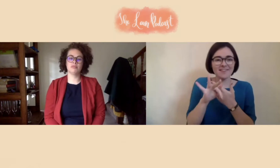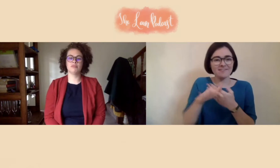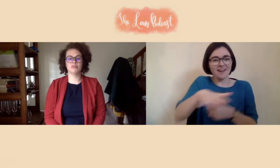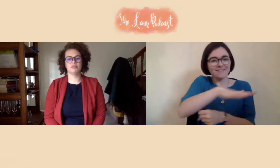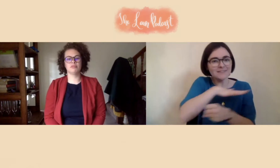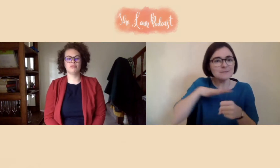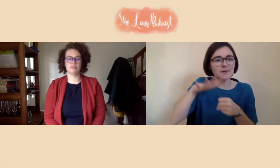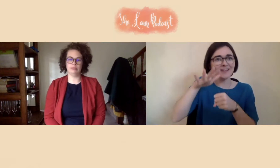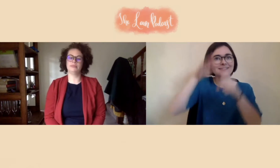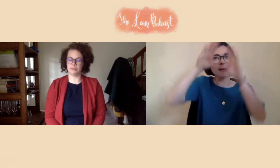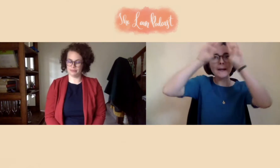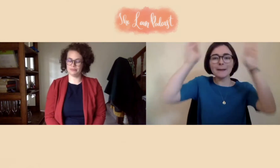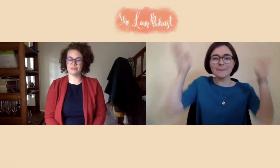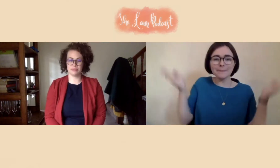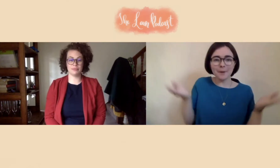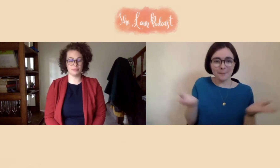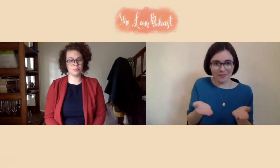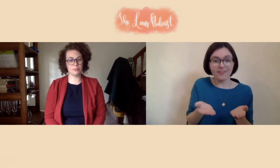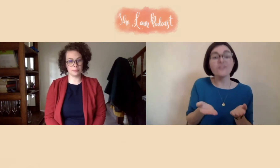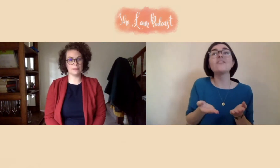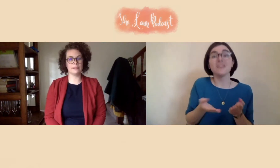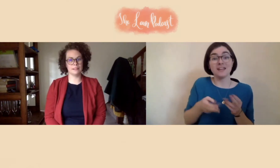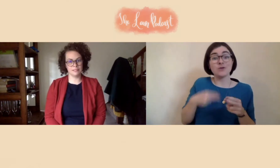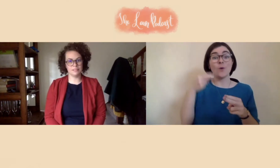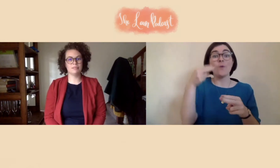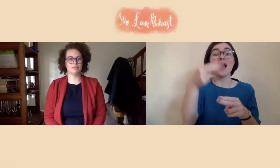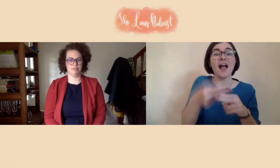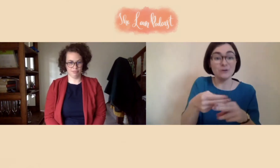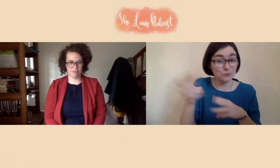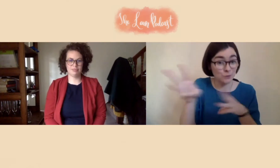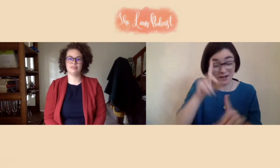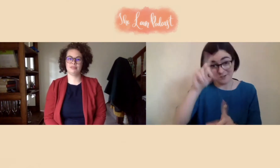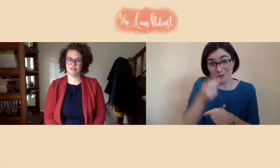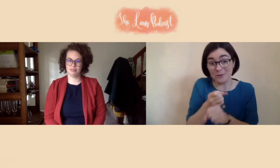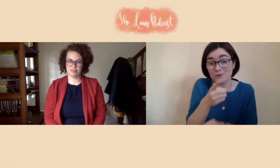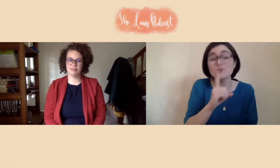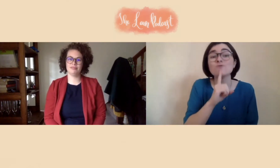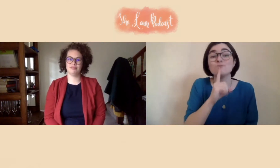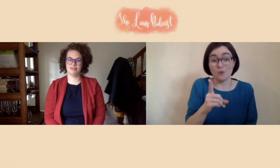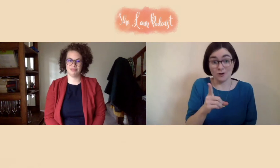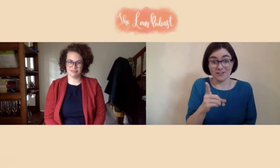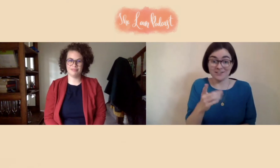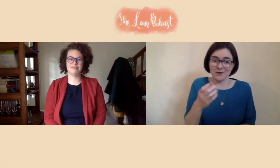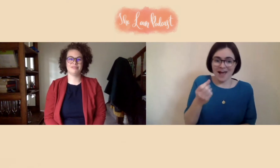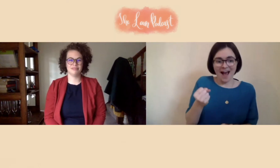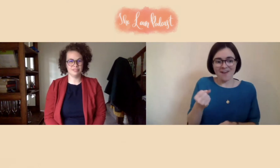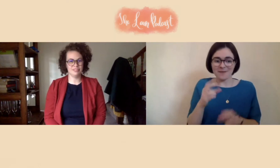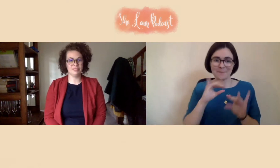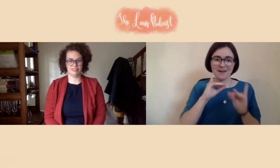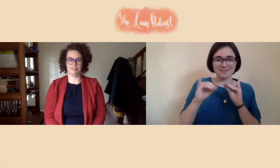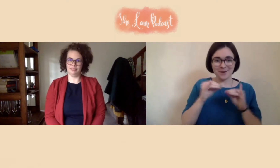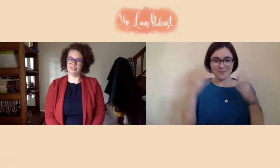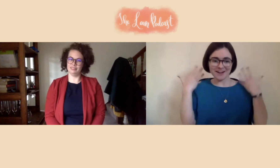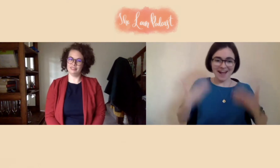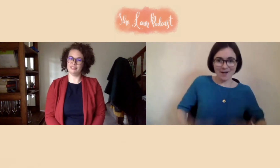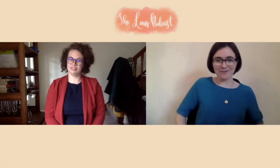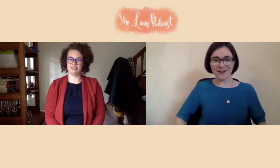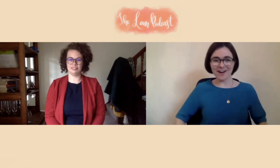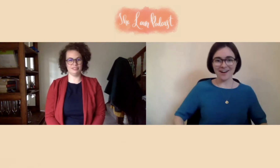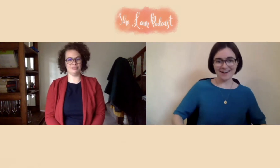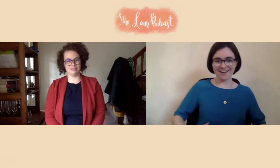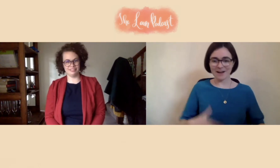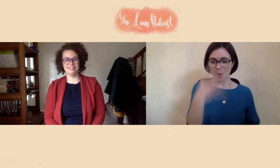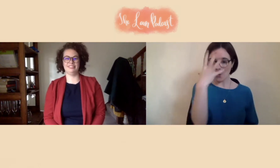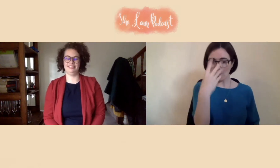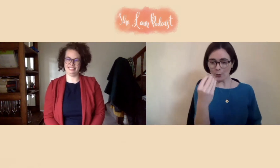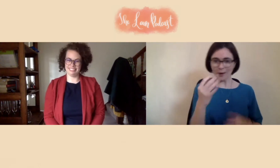go, venture off to work. I don't know about you, Romy, but when I get my little interpreting outfit on, I get my game